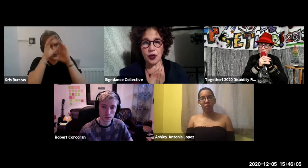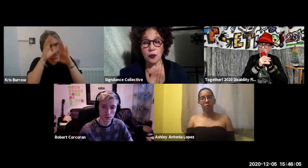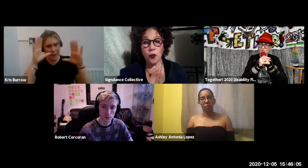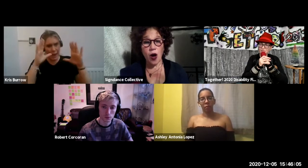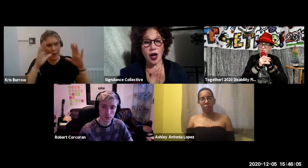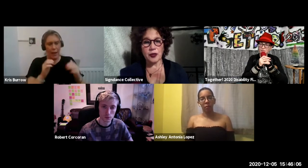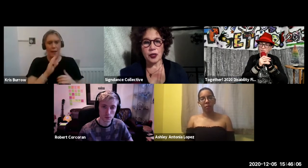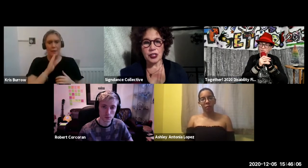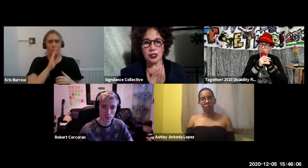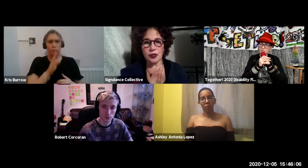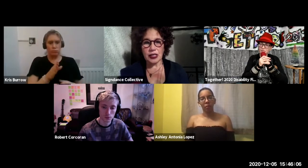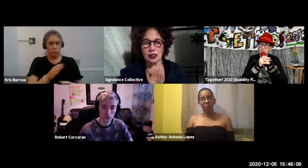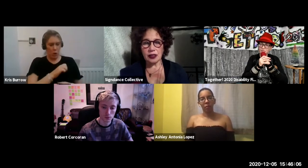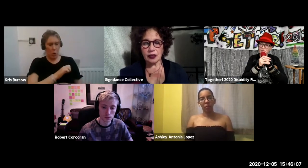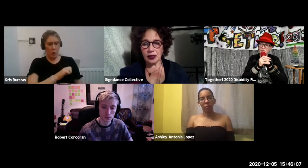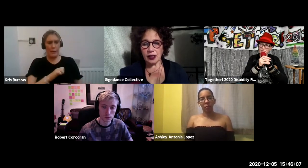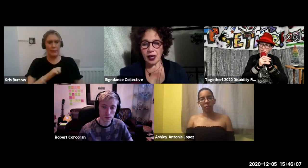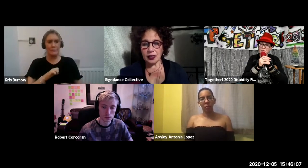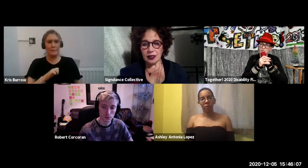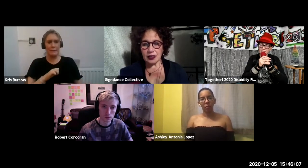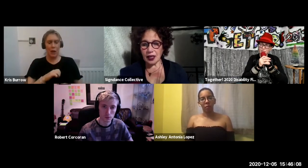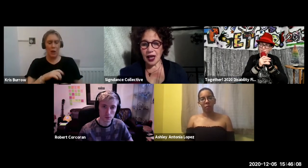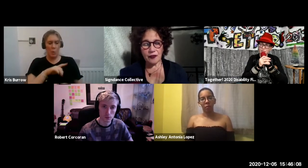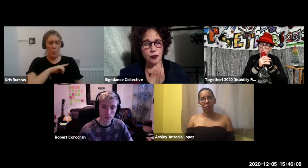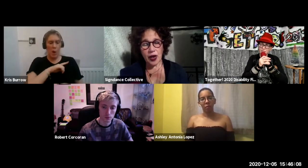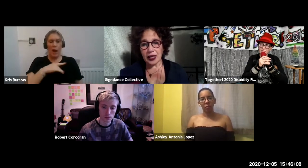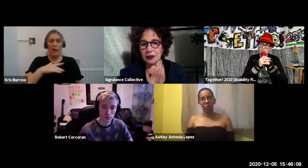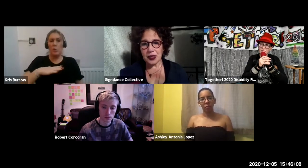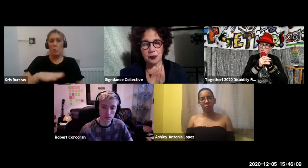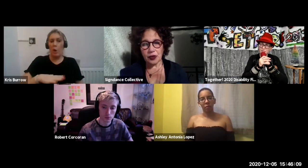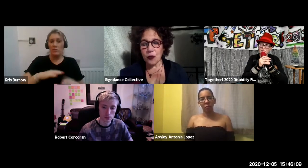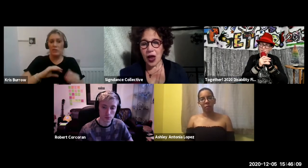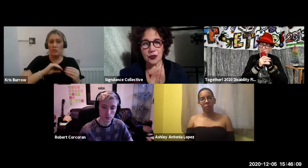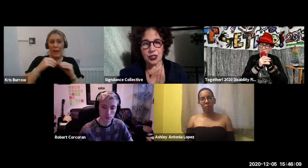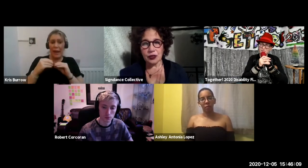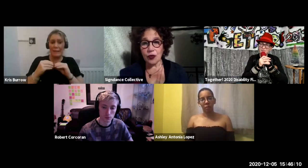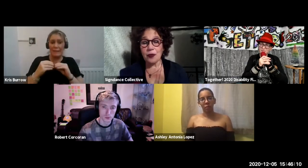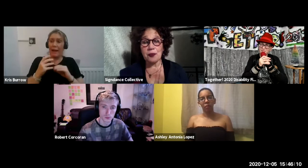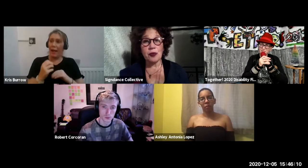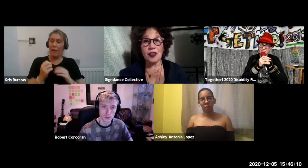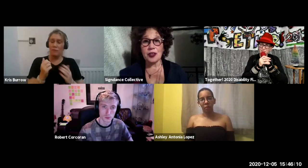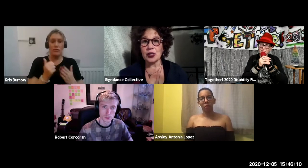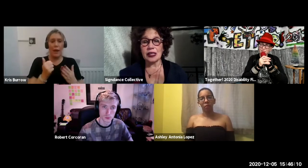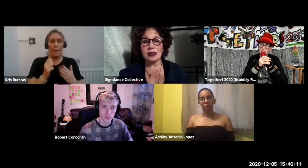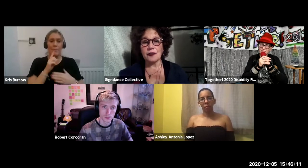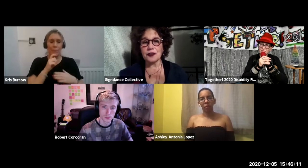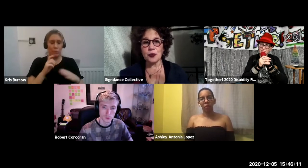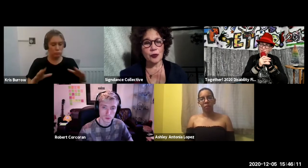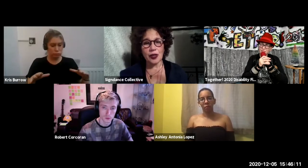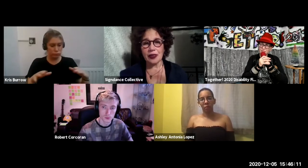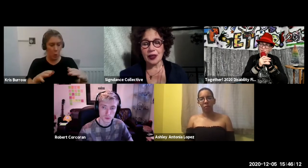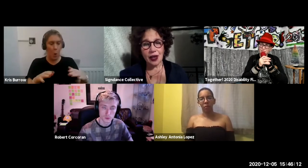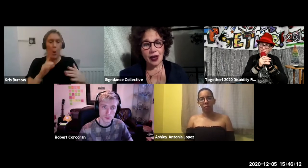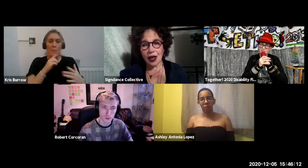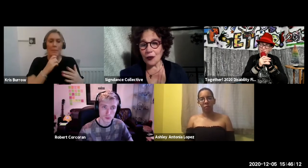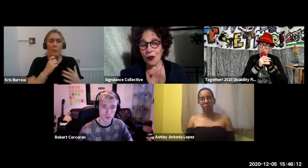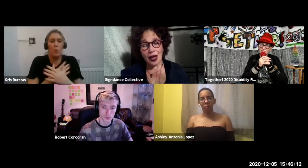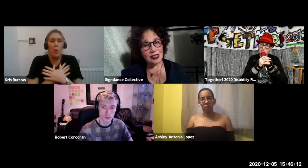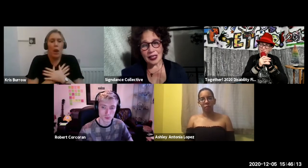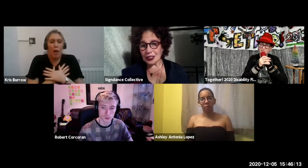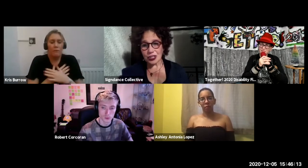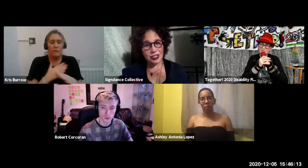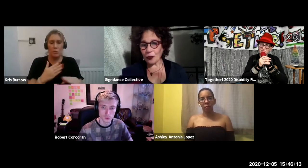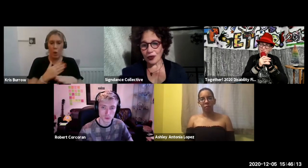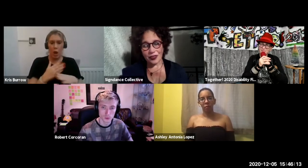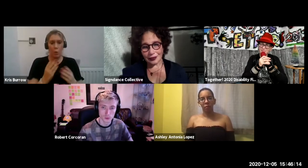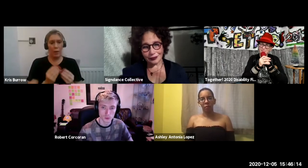and why you want to do it, and have great people around you, or the people that you really love to work with. Otherwise,